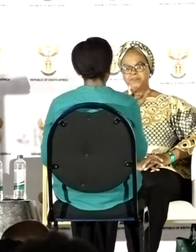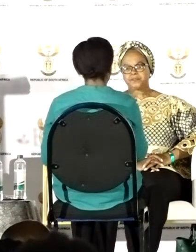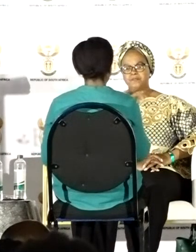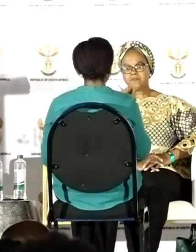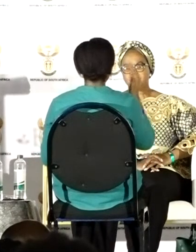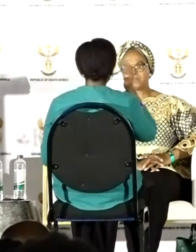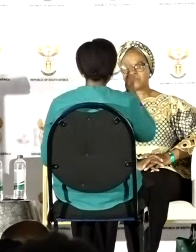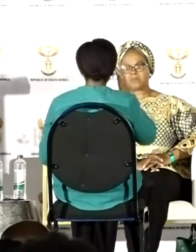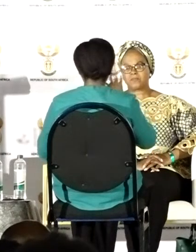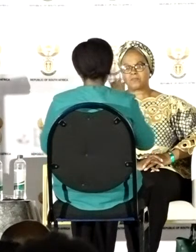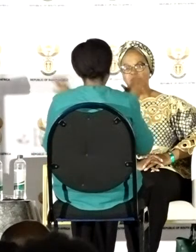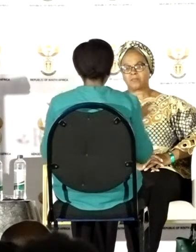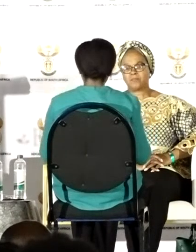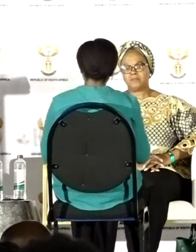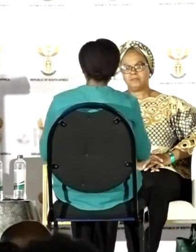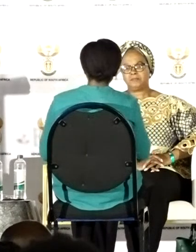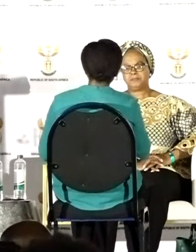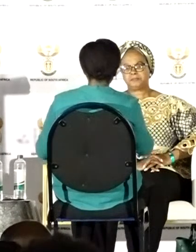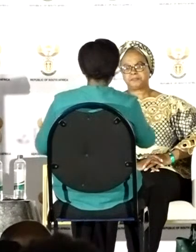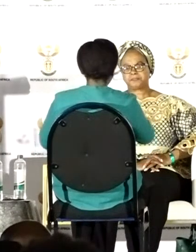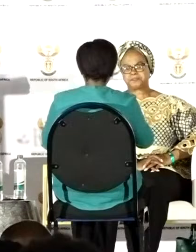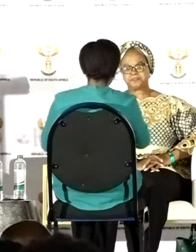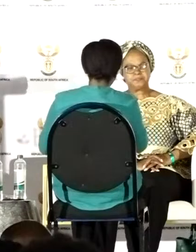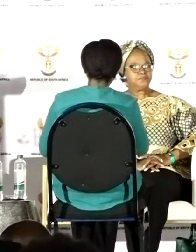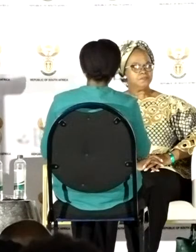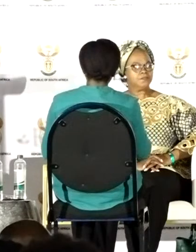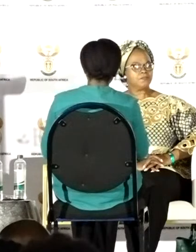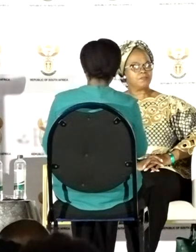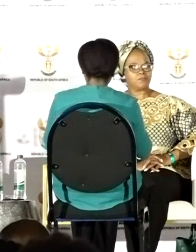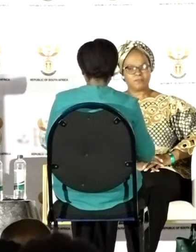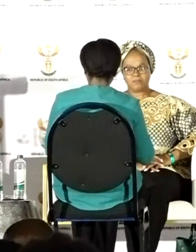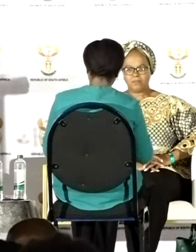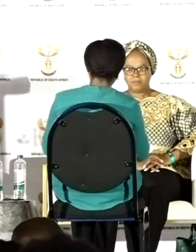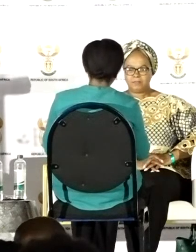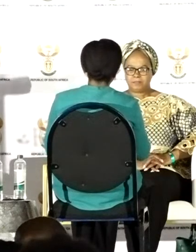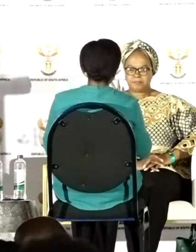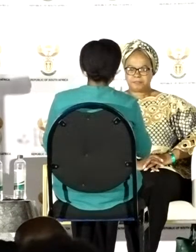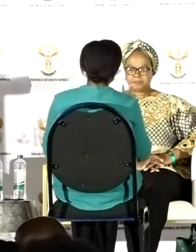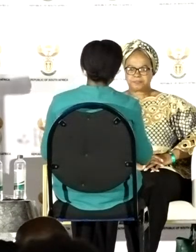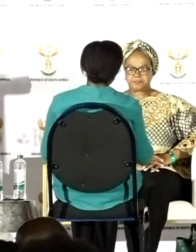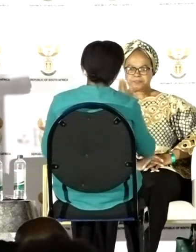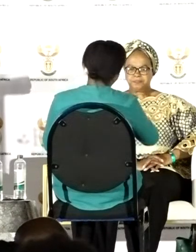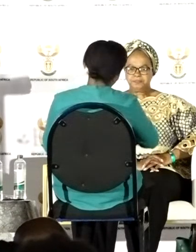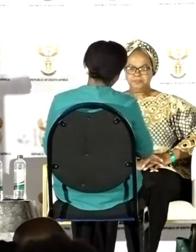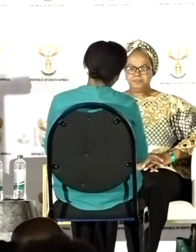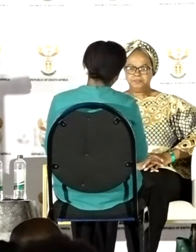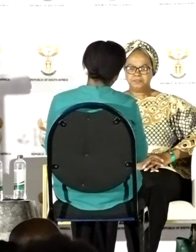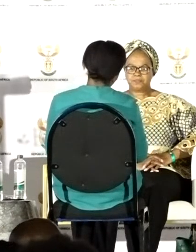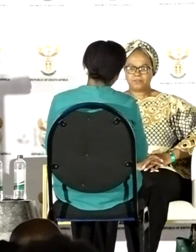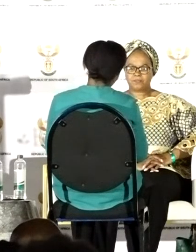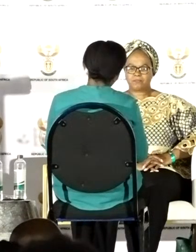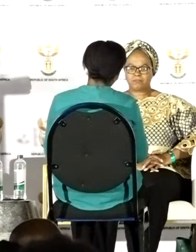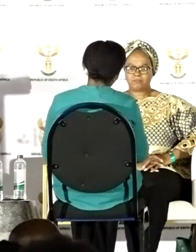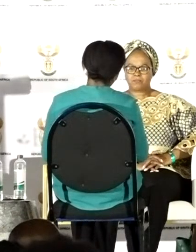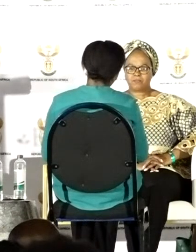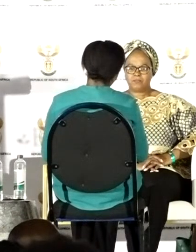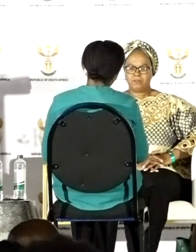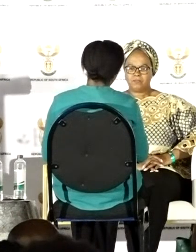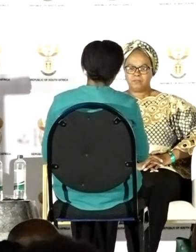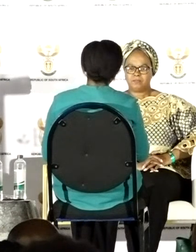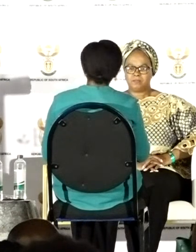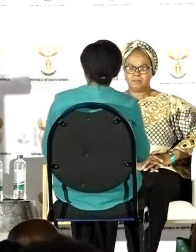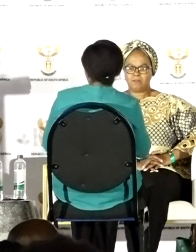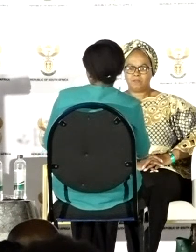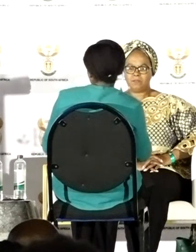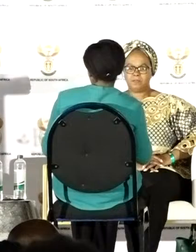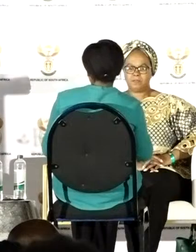and the reality. I serve on the Presidential Working Group on Disability. I serve on the South African Disability Alliance,